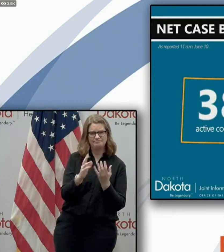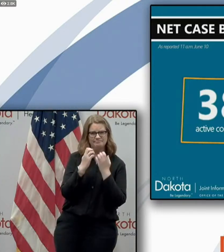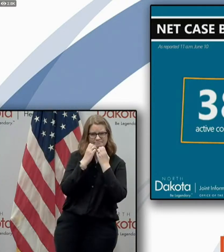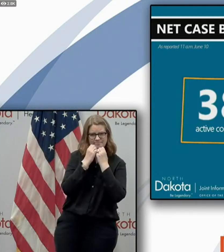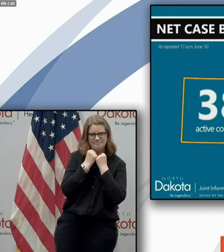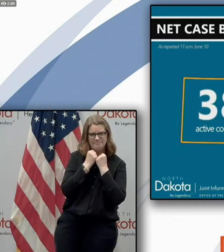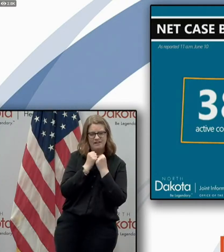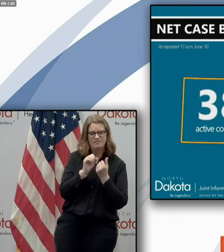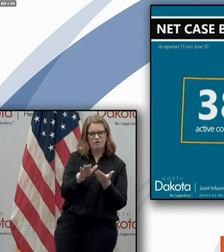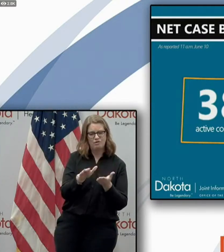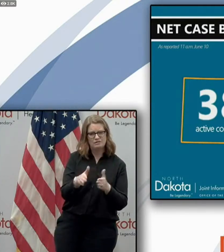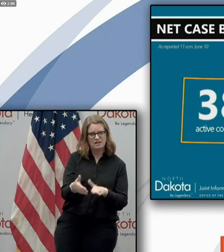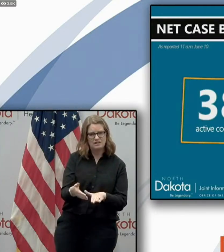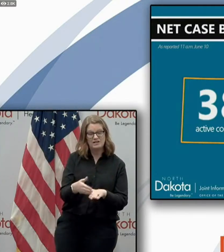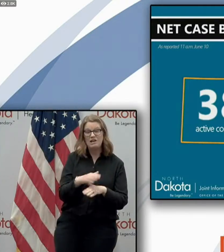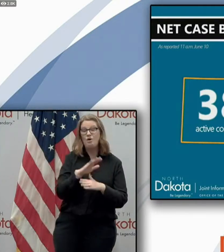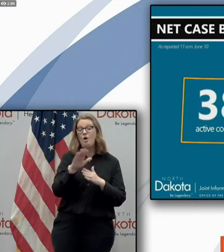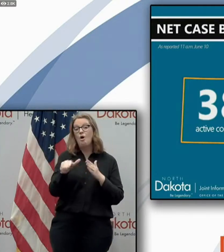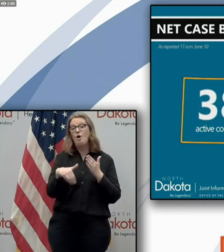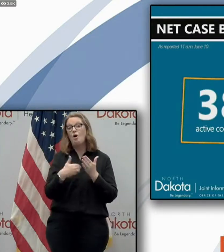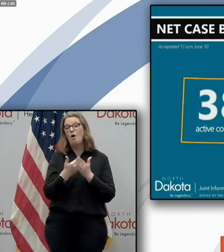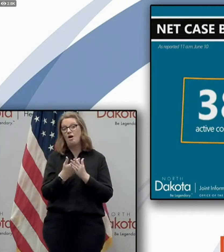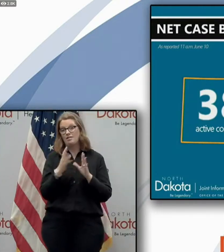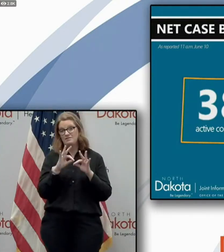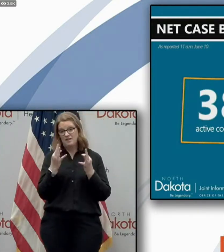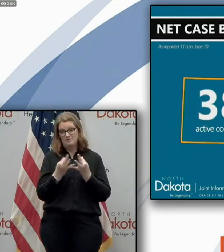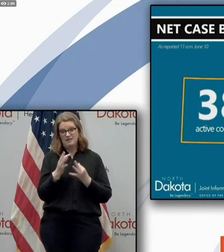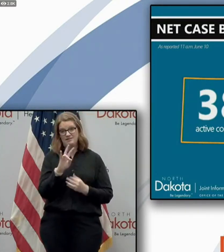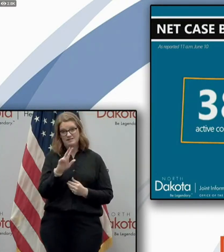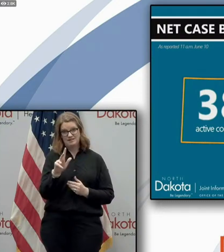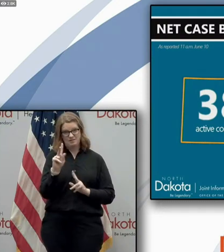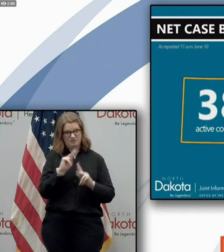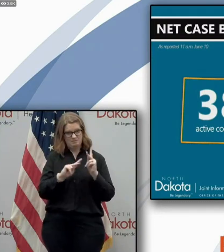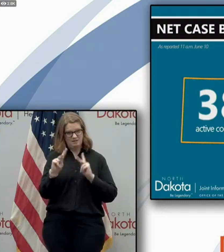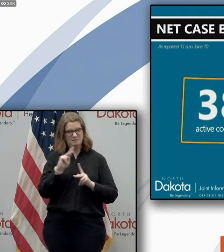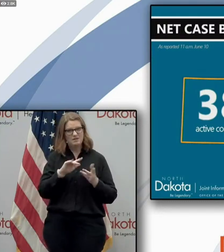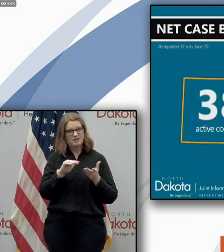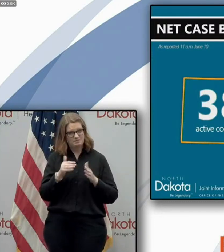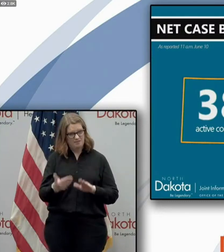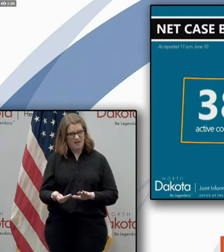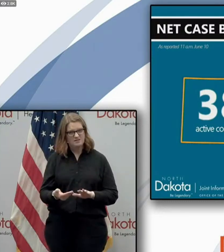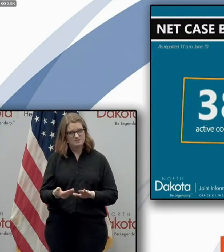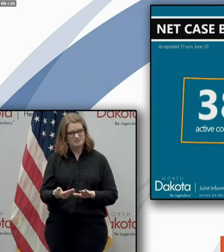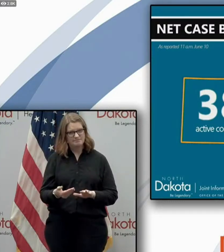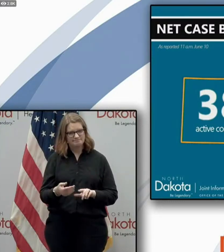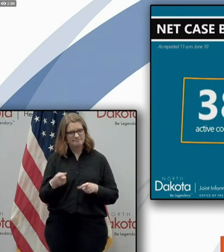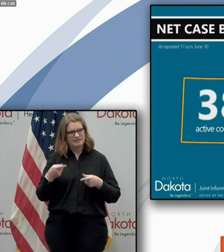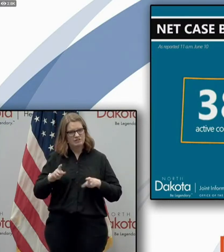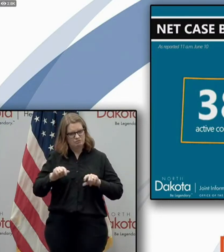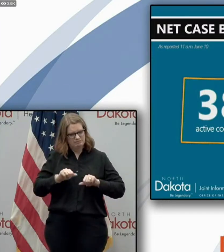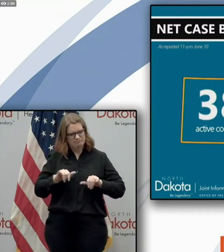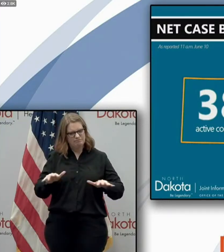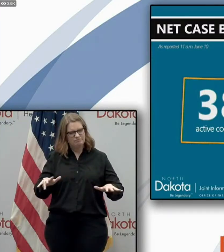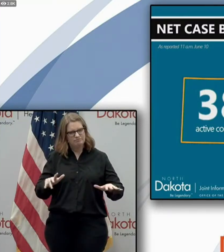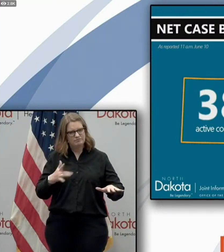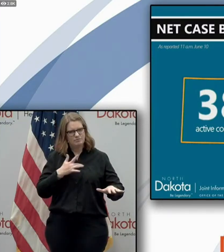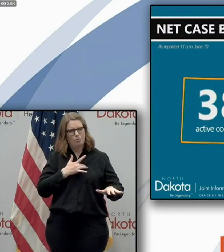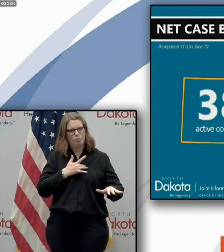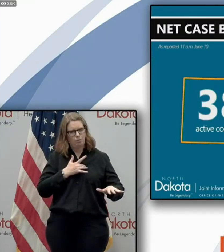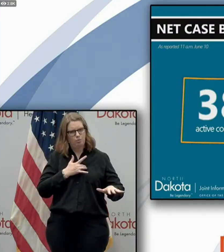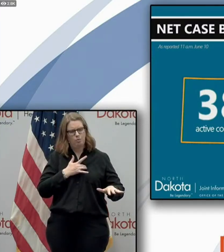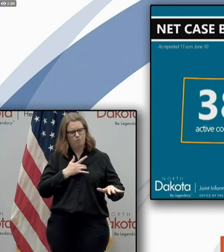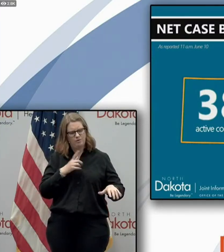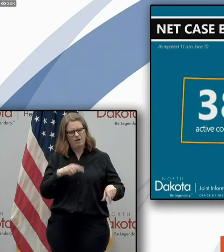her loss, and all the loved ones of those 73 individuals who've passed with COVID during this pandemic. We